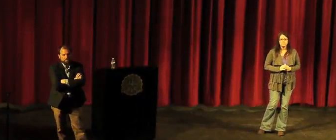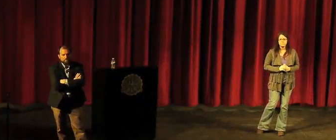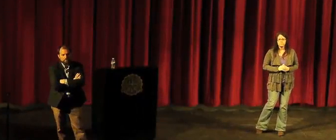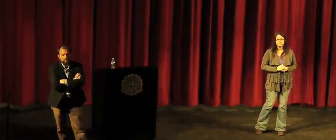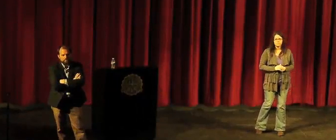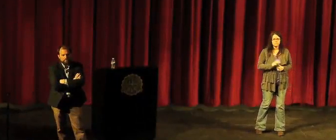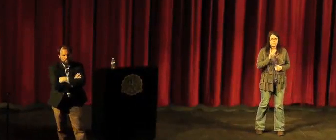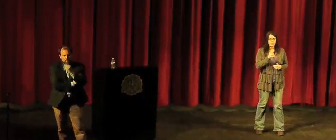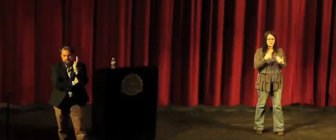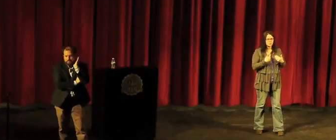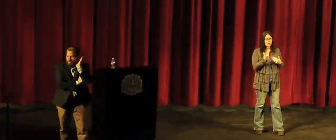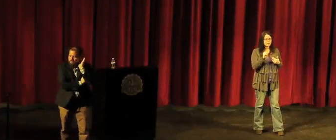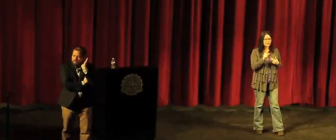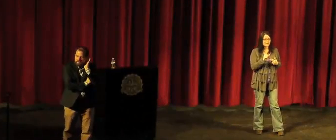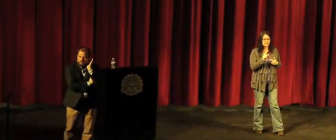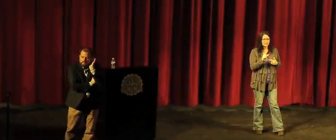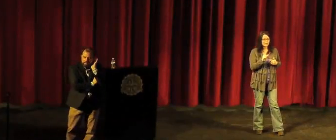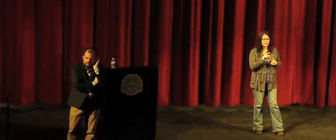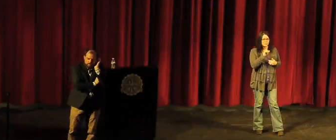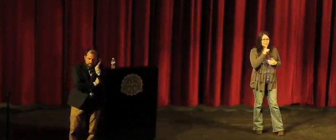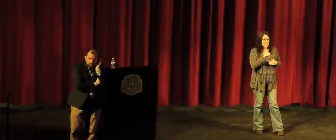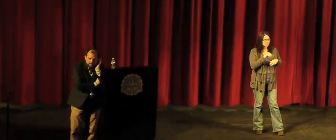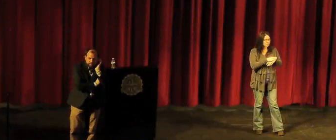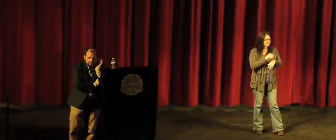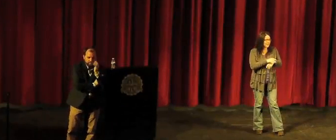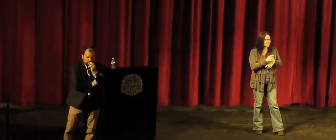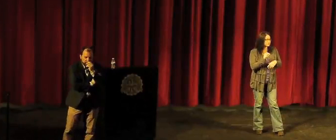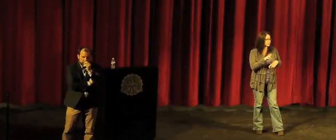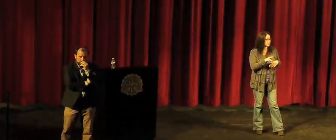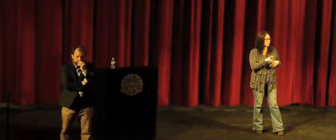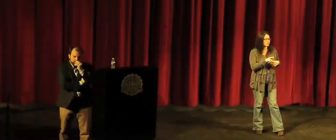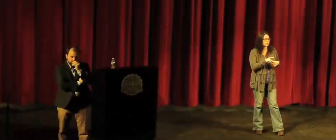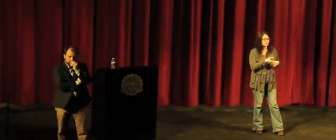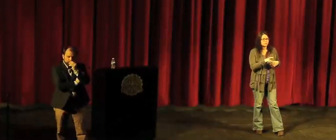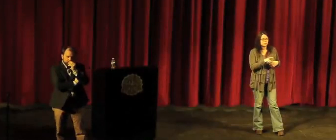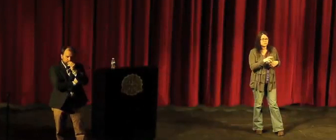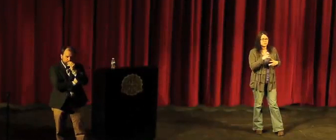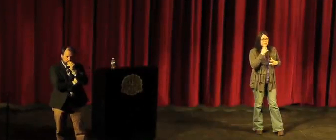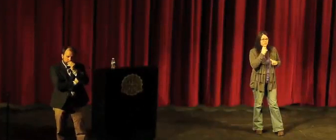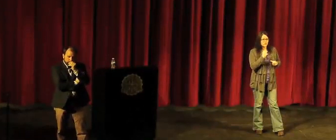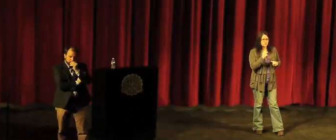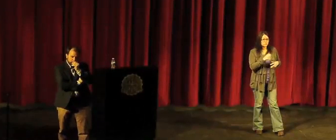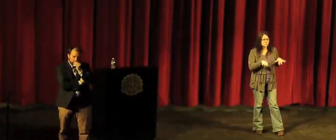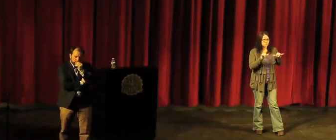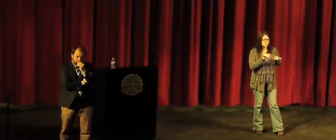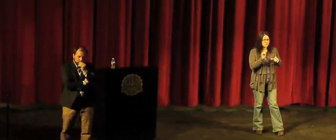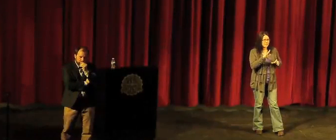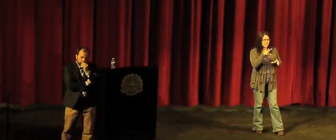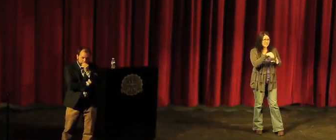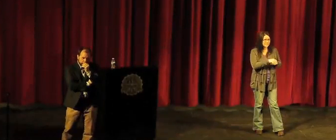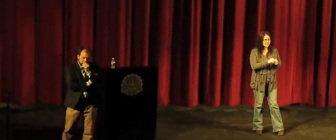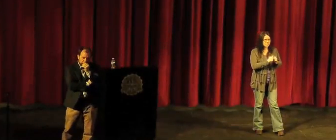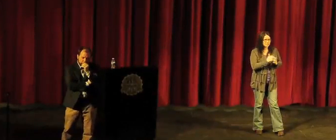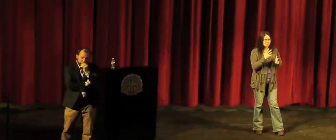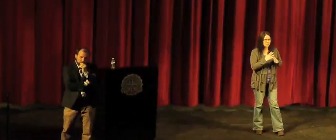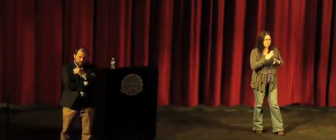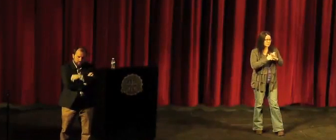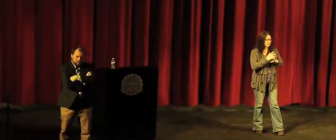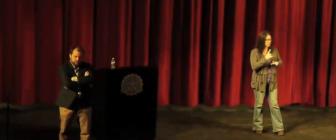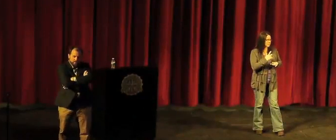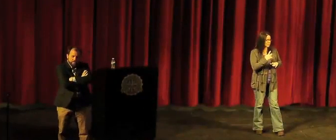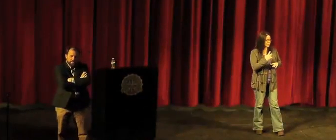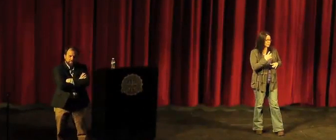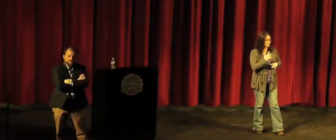Do you have any practical advice or virtuous rituals that we could engage in that might prevent us from being sucked into these